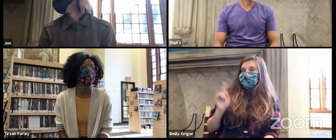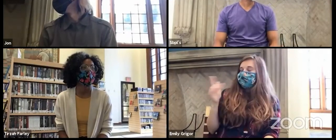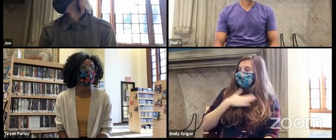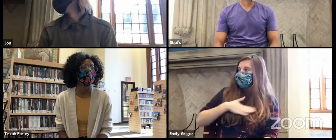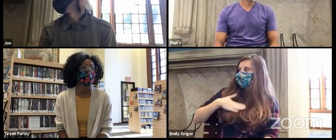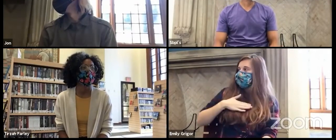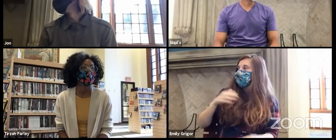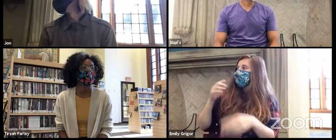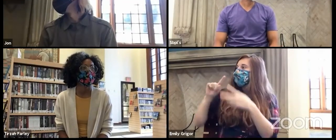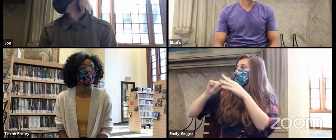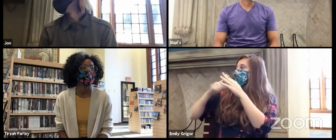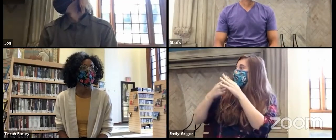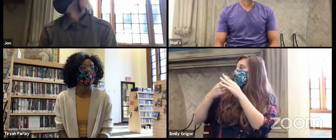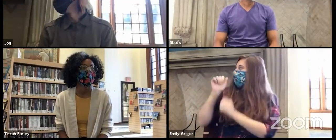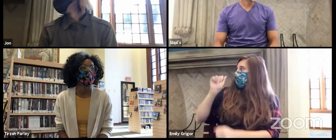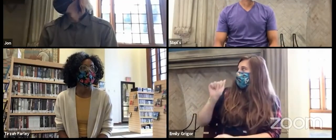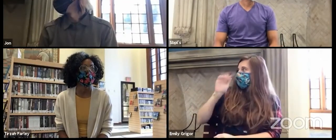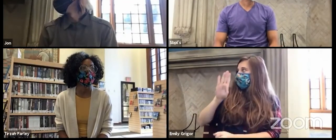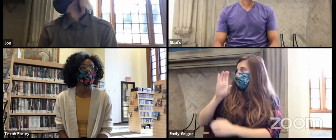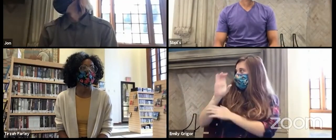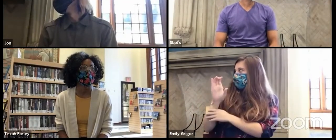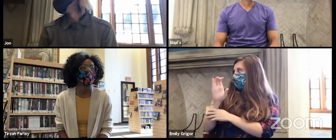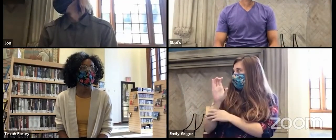Tiz, can you please do the ABCs?